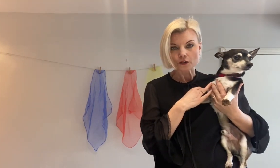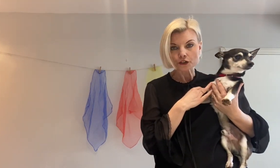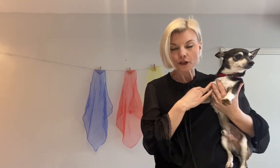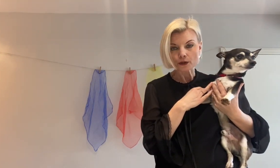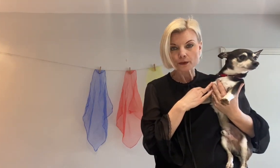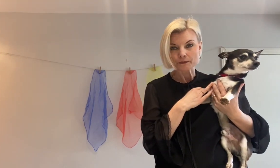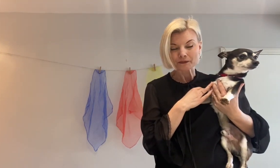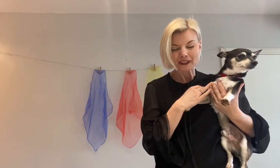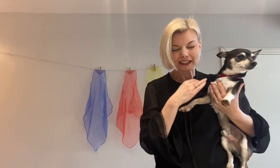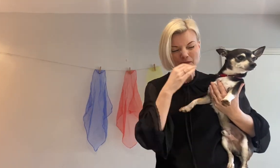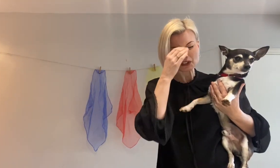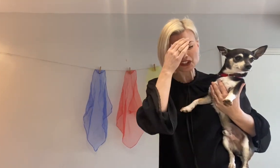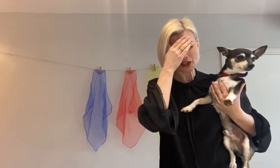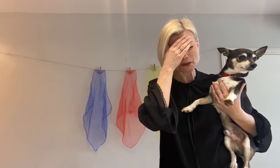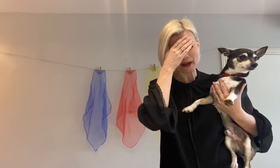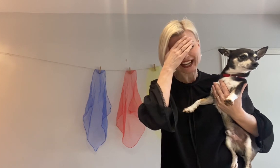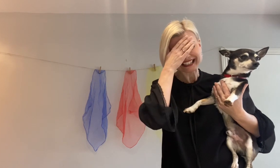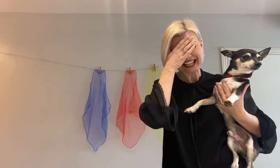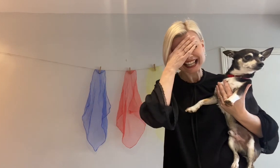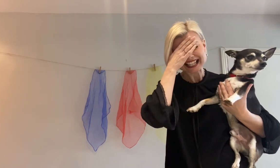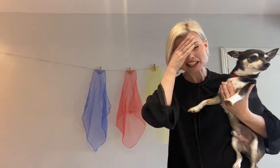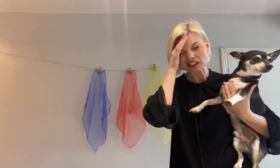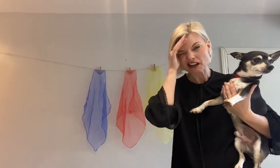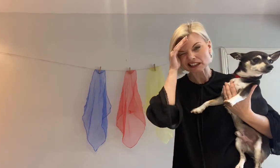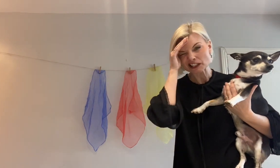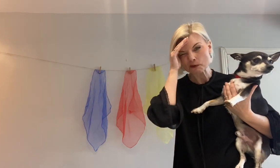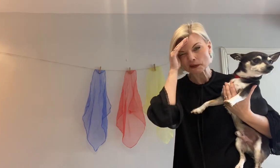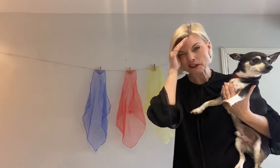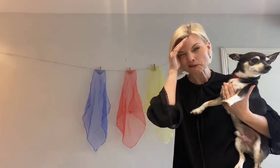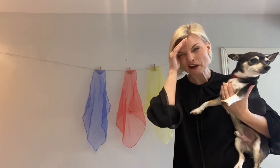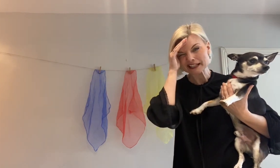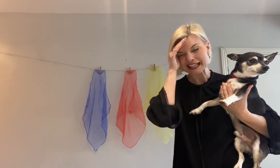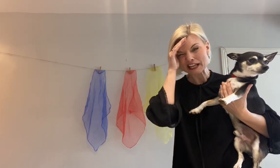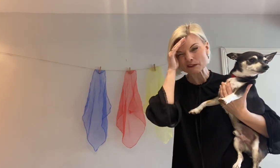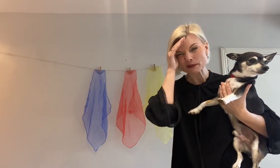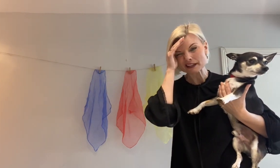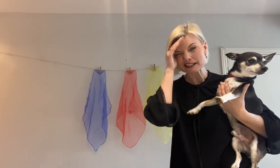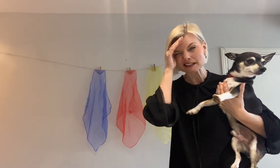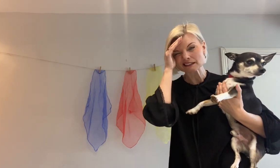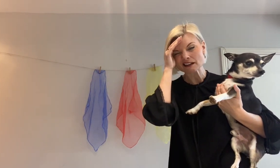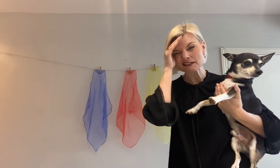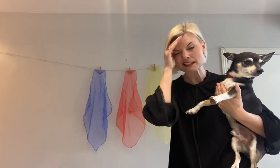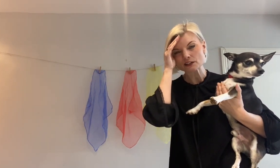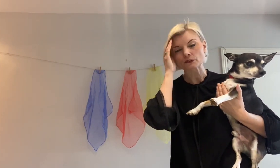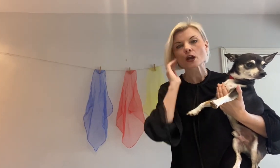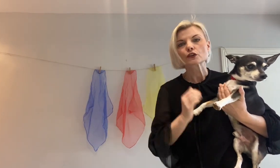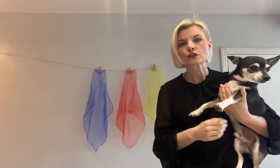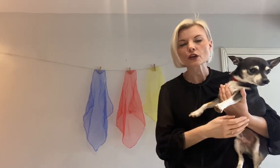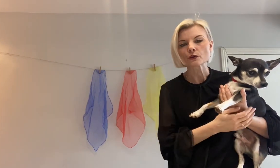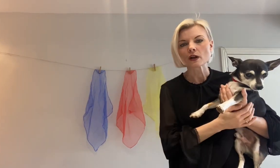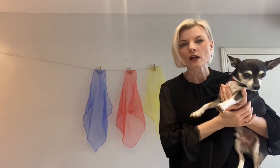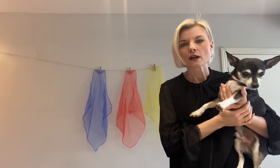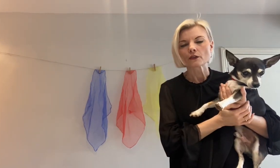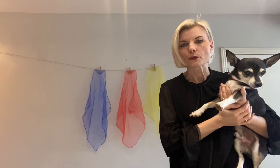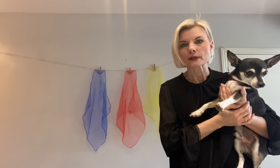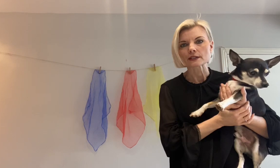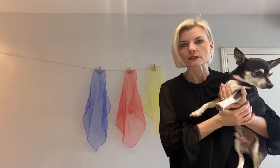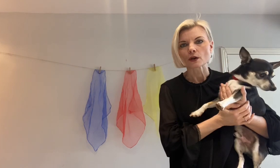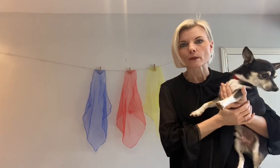you know, it was so bad, they could hardly open their eyes, even with their sunglasses on. So, the wizard went